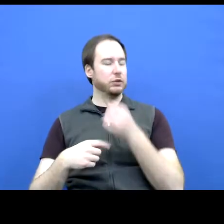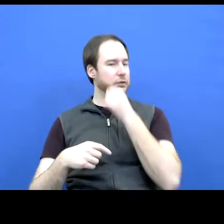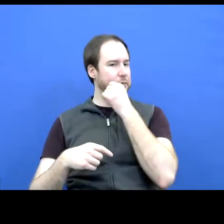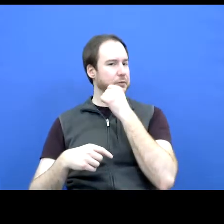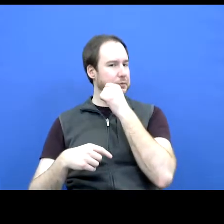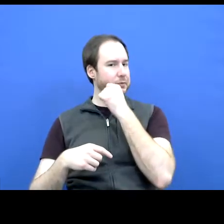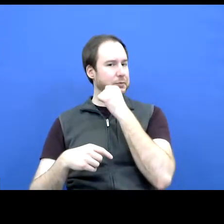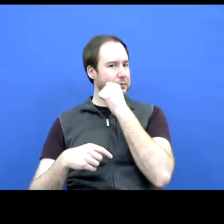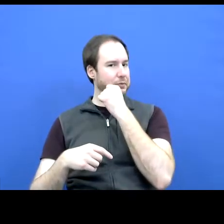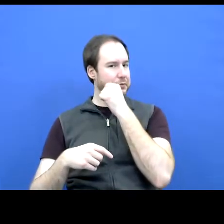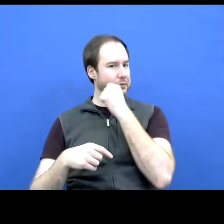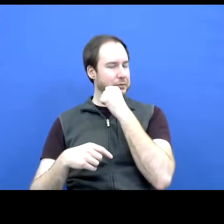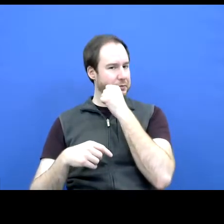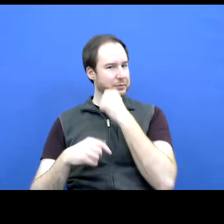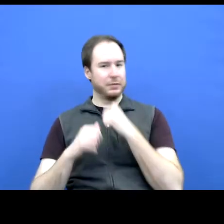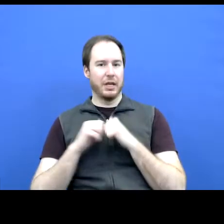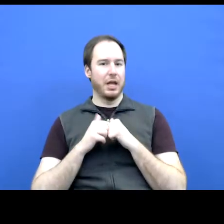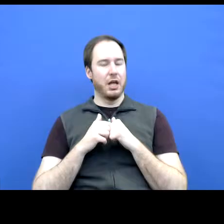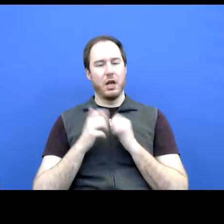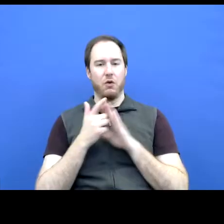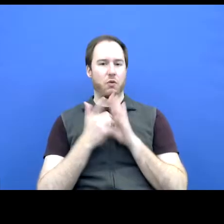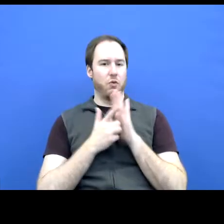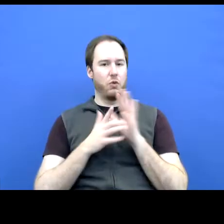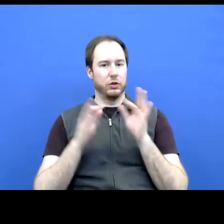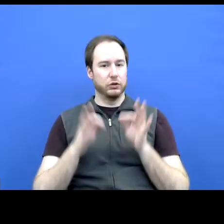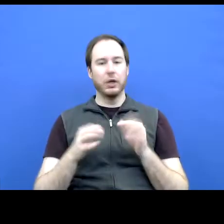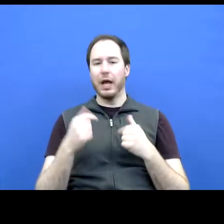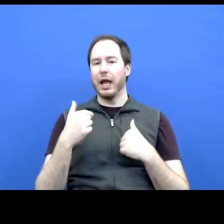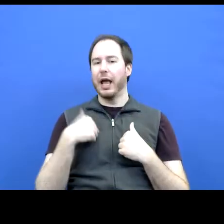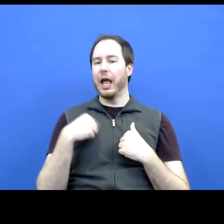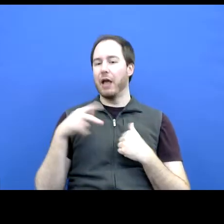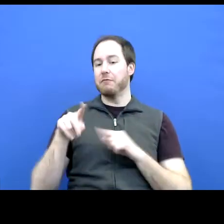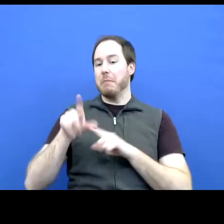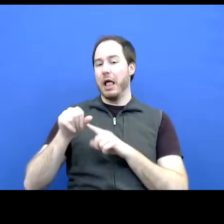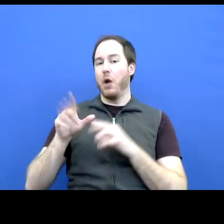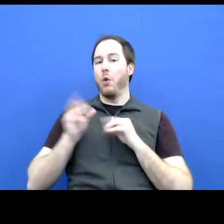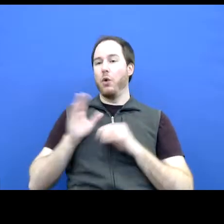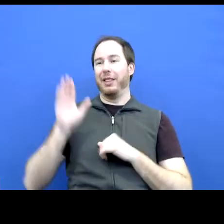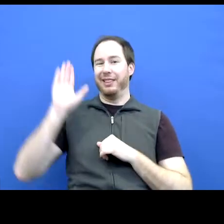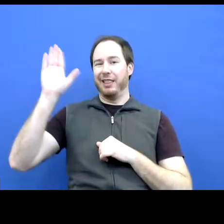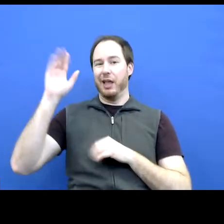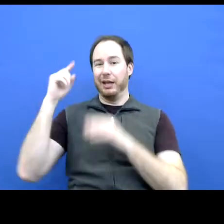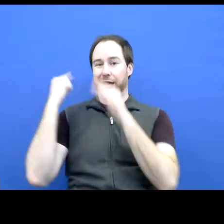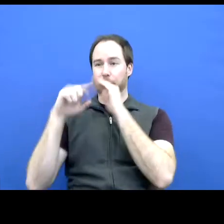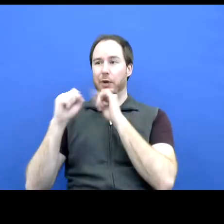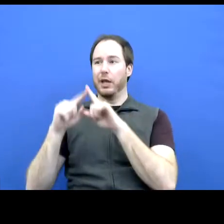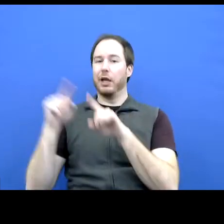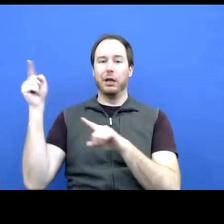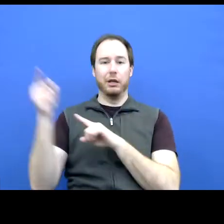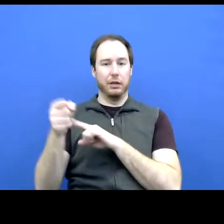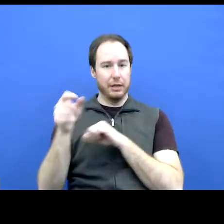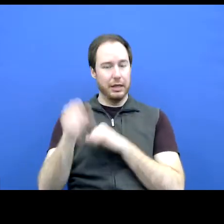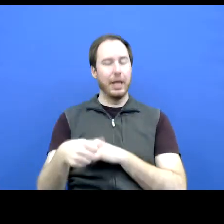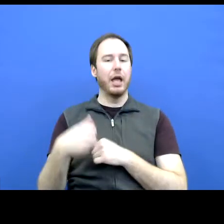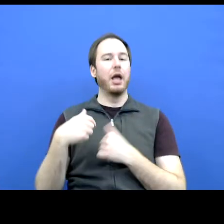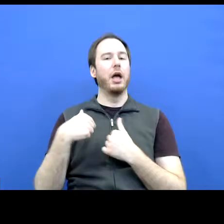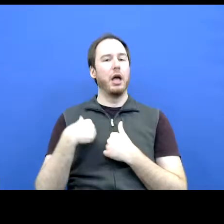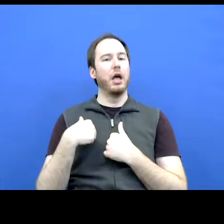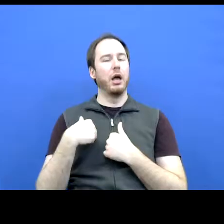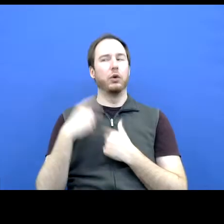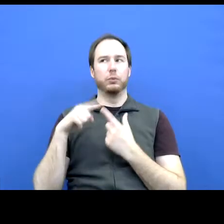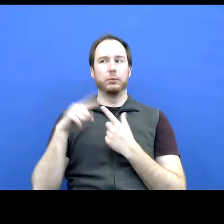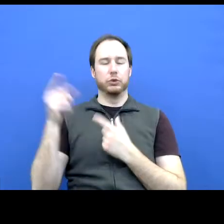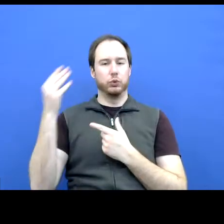the legal. I do have the email for the plaza owner, so I will loop him in as